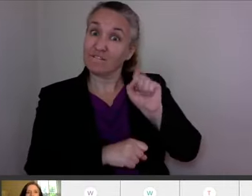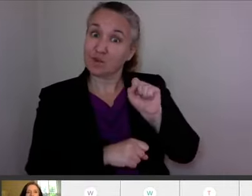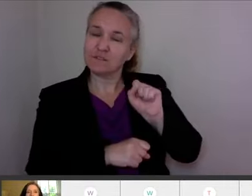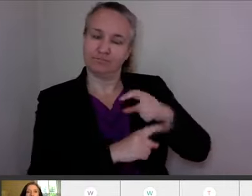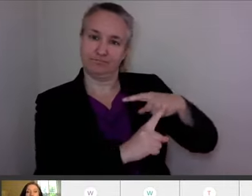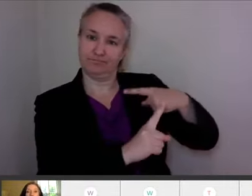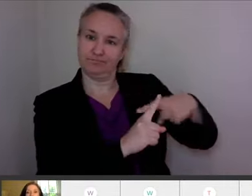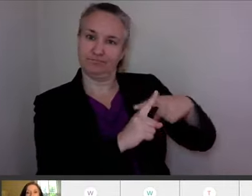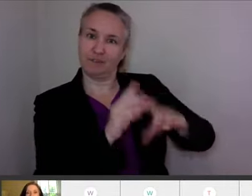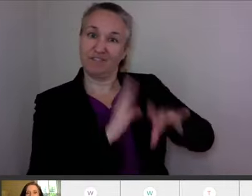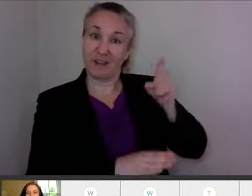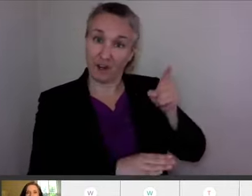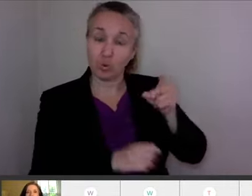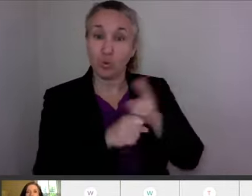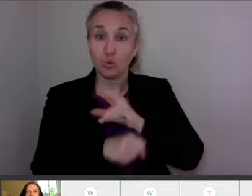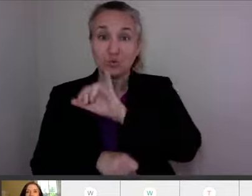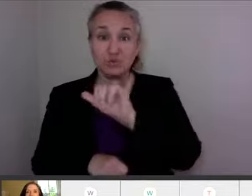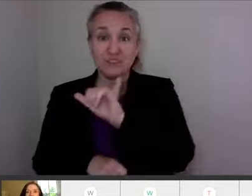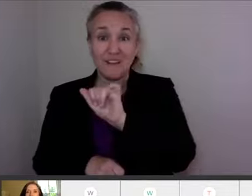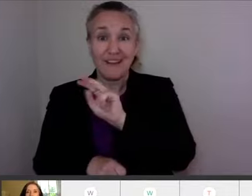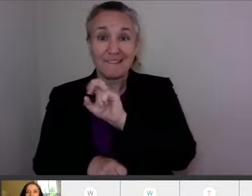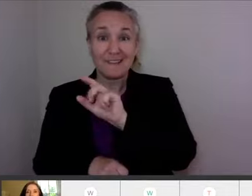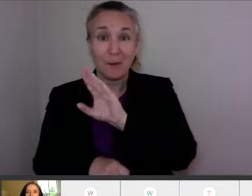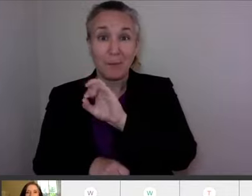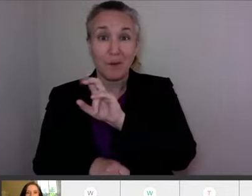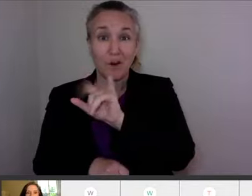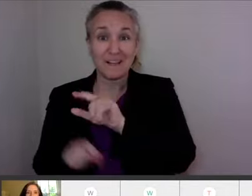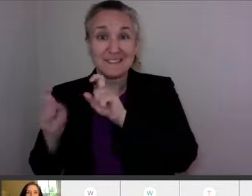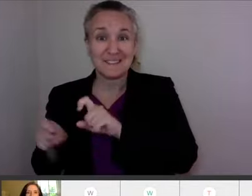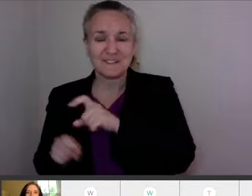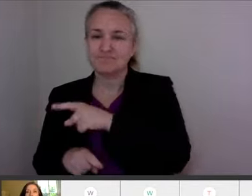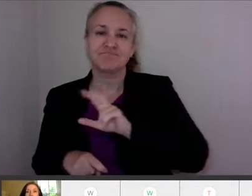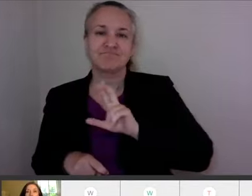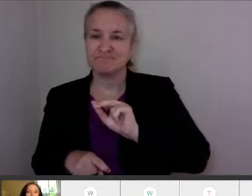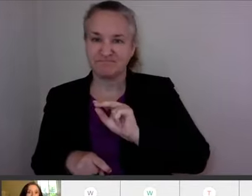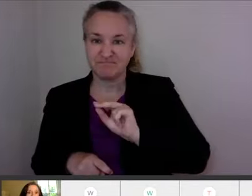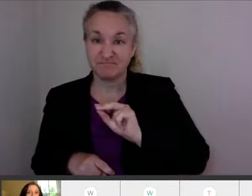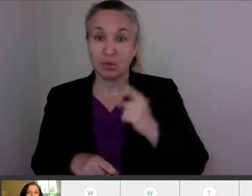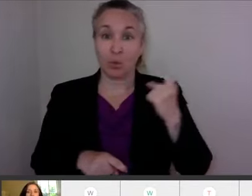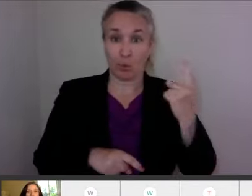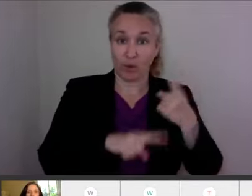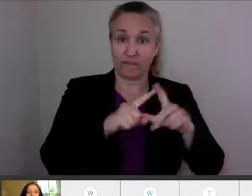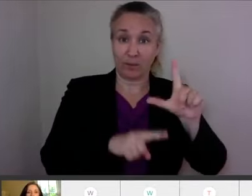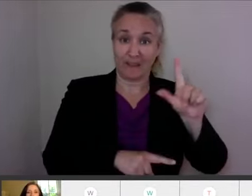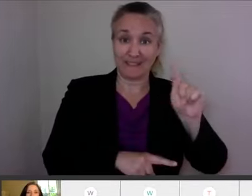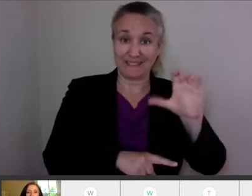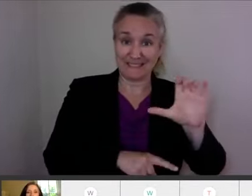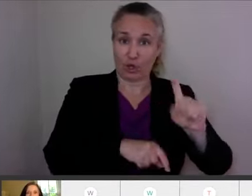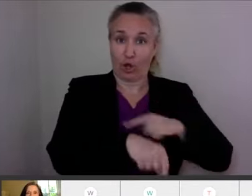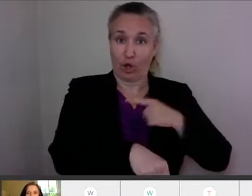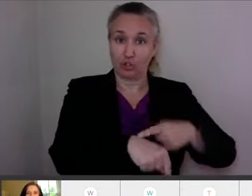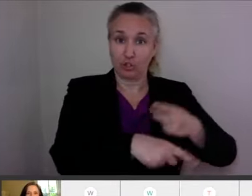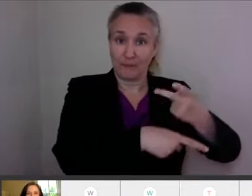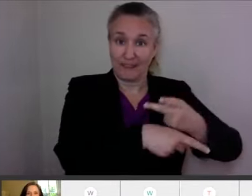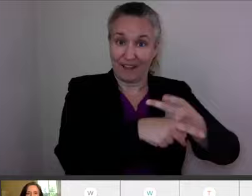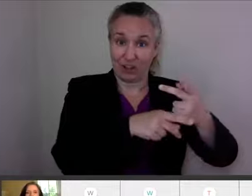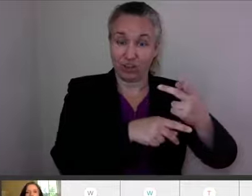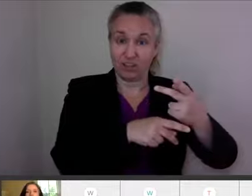test. One of these cases is from a long-term care facility, and 47 are from the